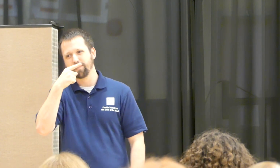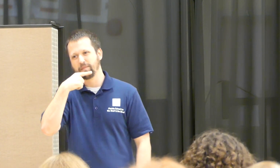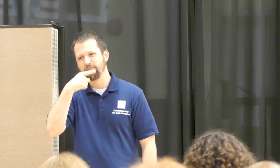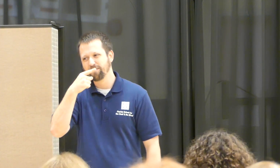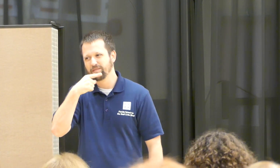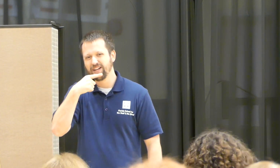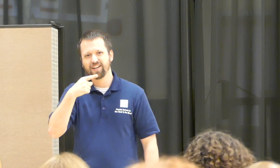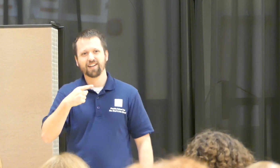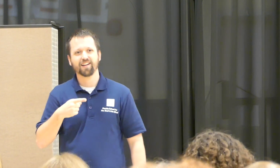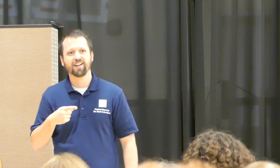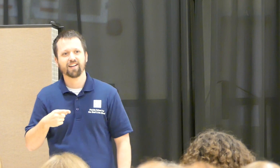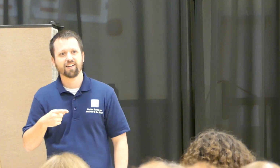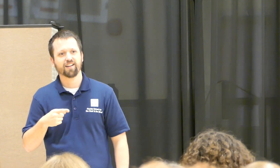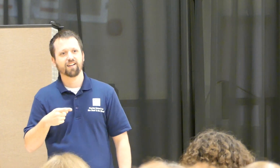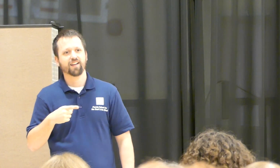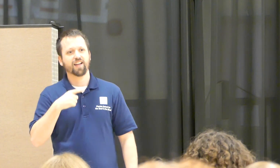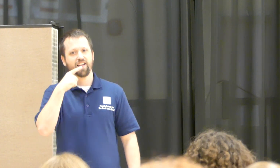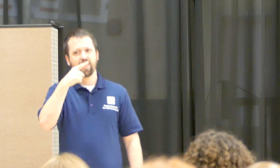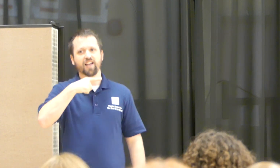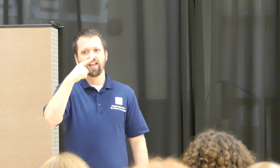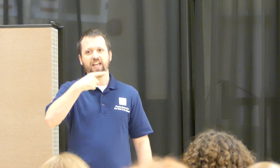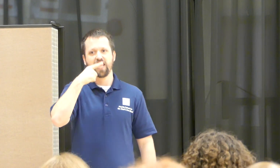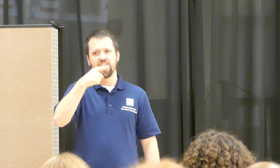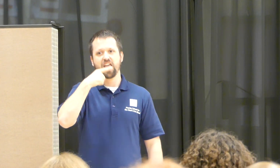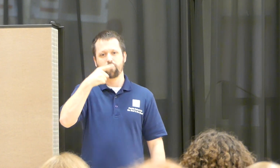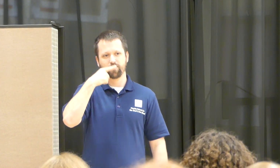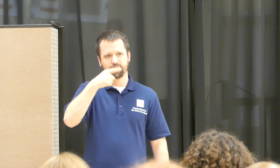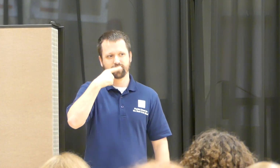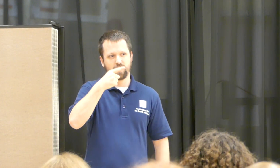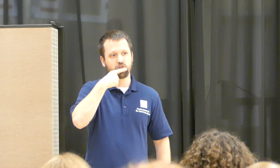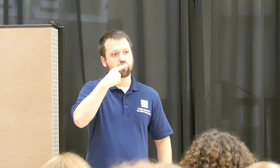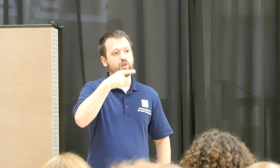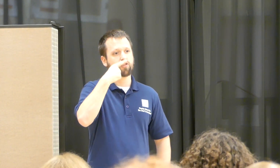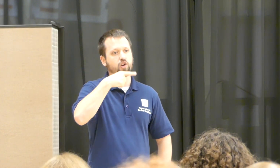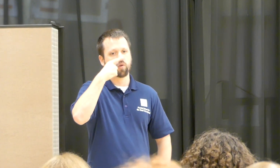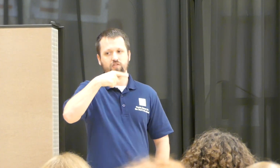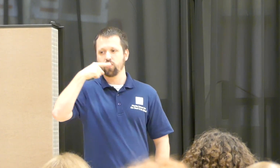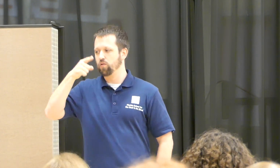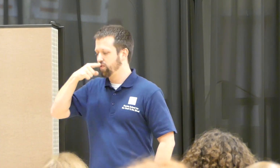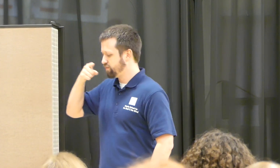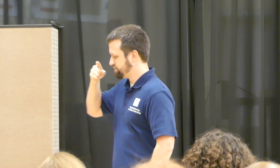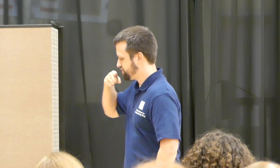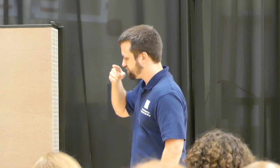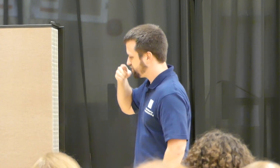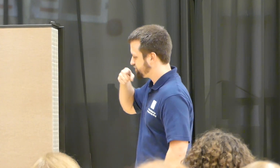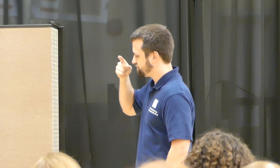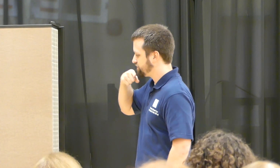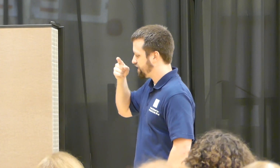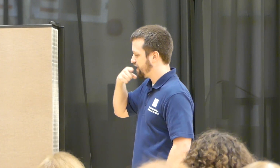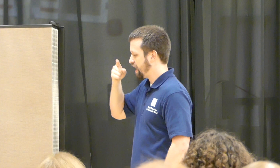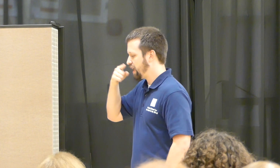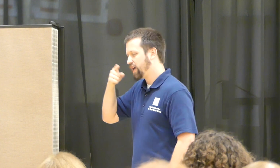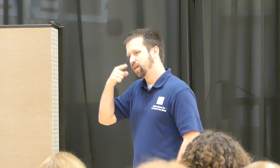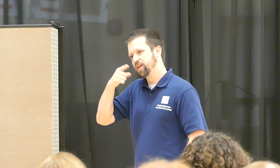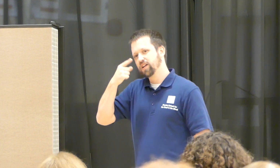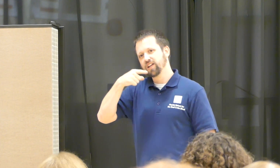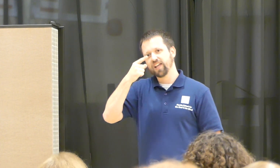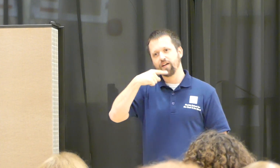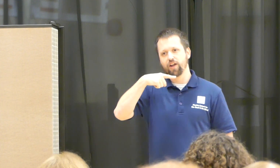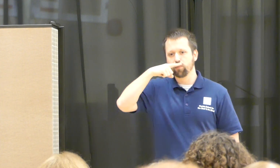Are you going up and down? Oh, yeah, you turn it. Yeah, I'm doing circles. Oh, there you go. I'm not doing